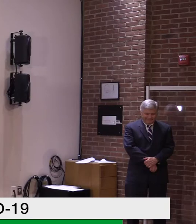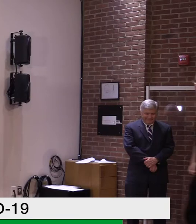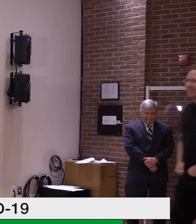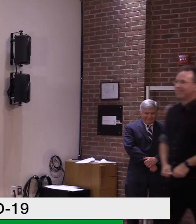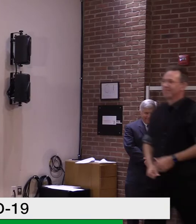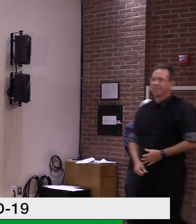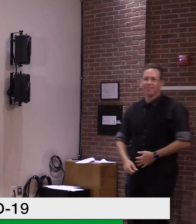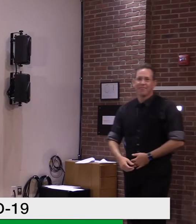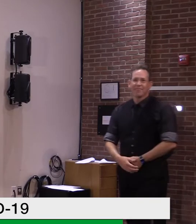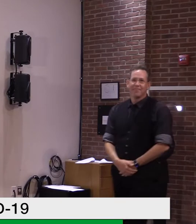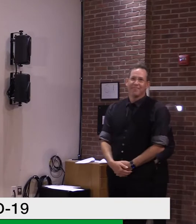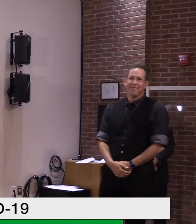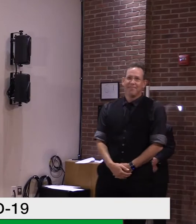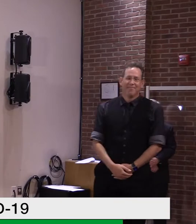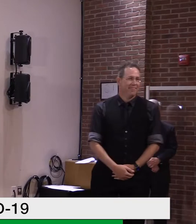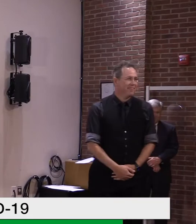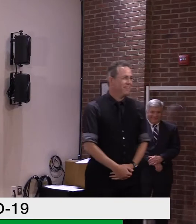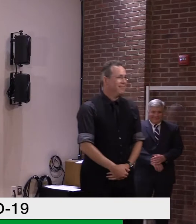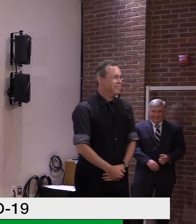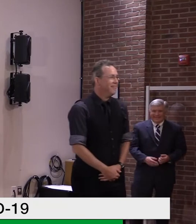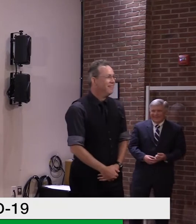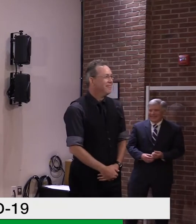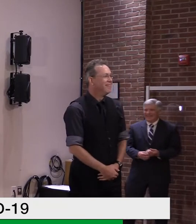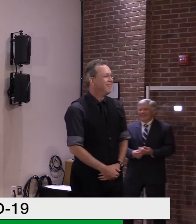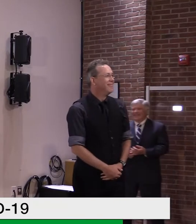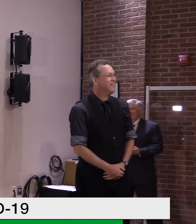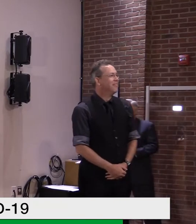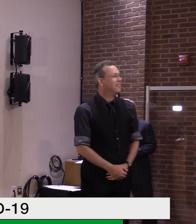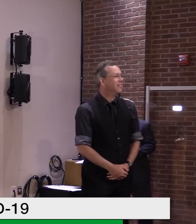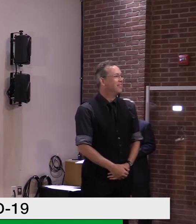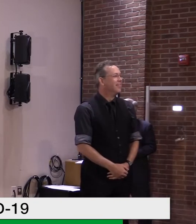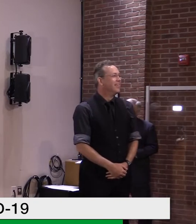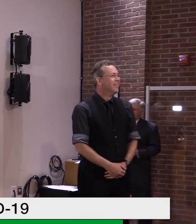I was about to start filibustering jokes or something, so he came just in time.